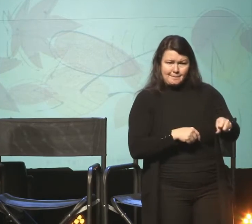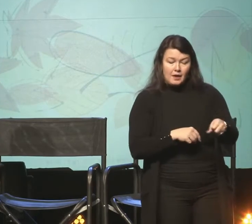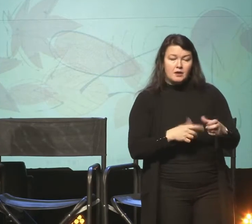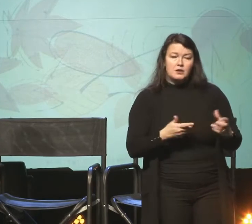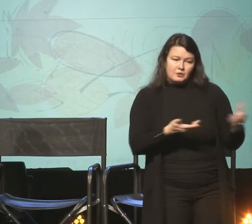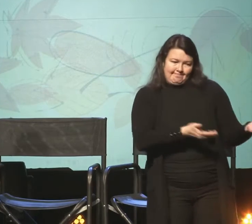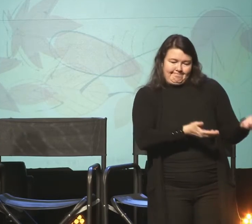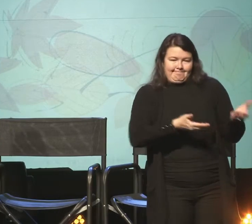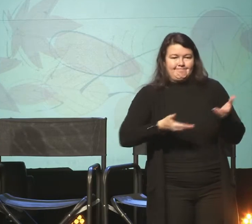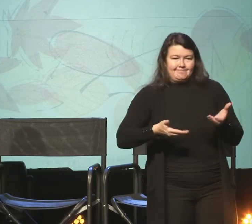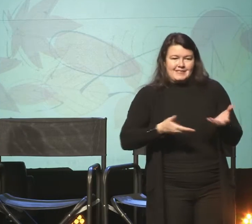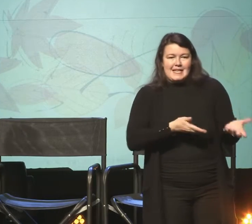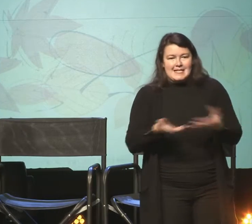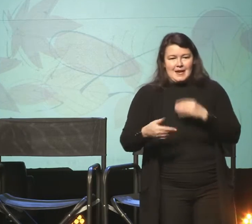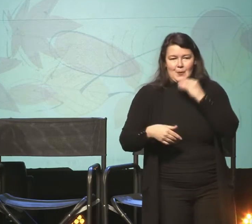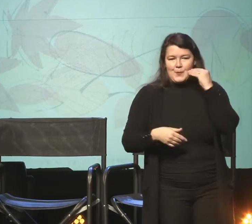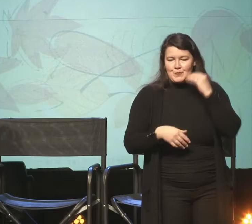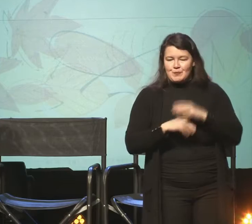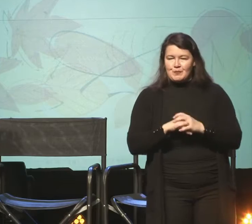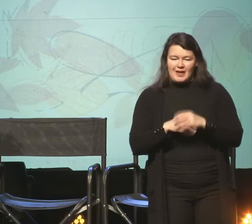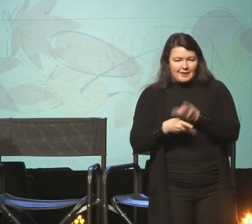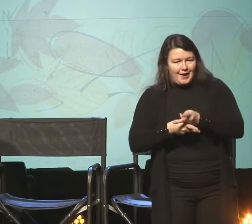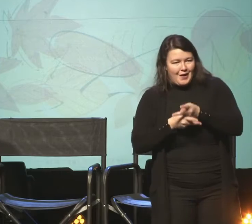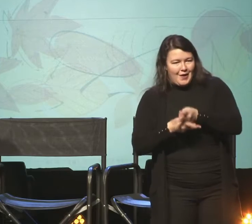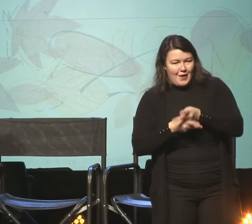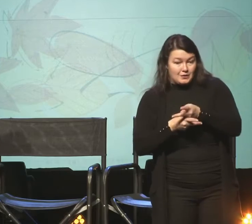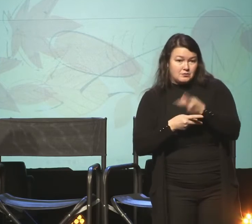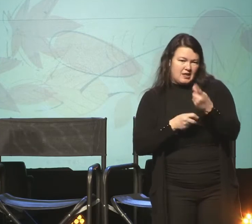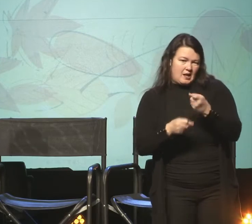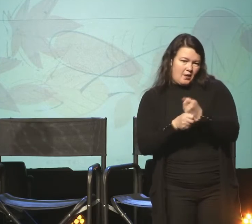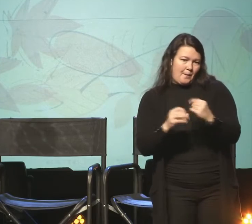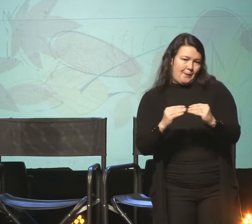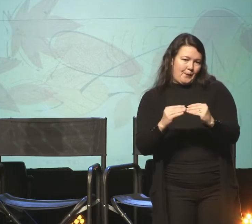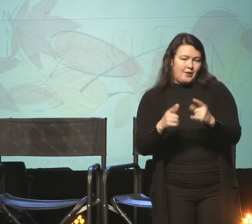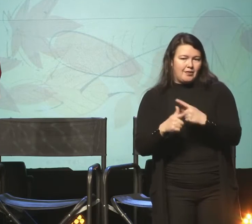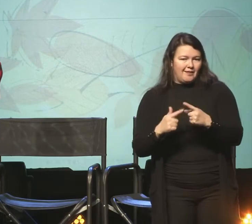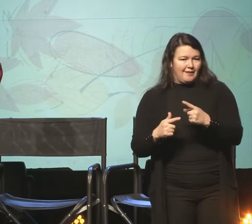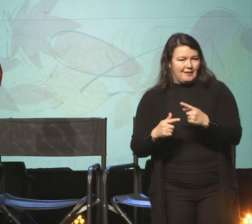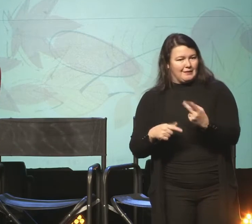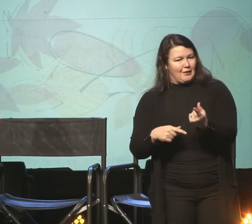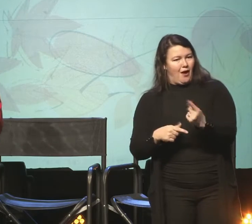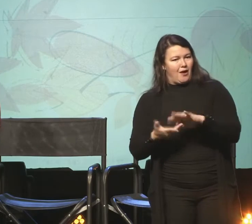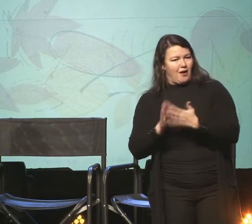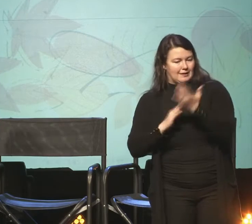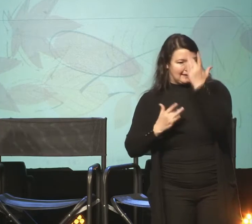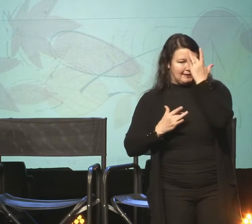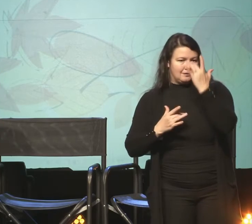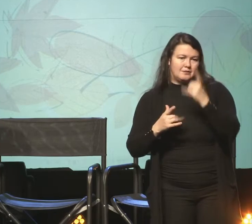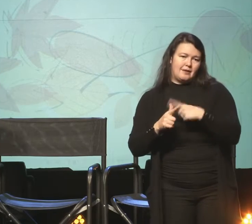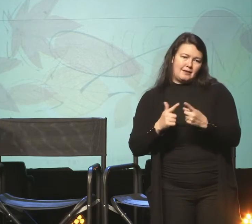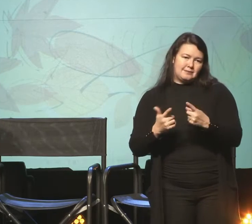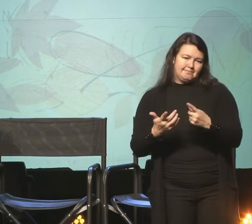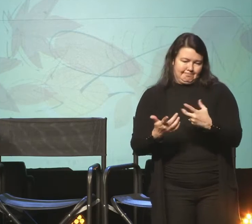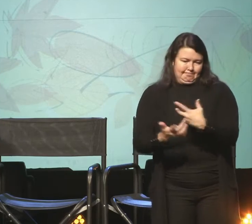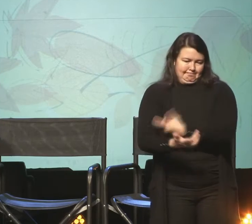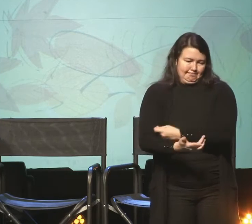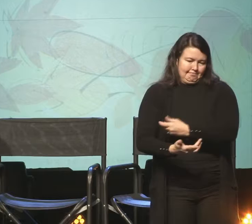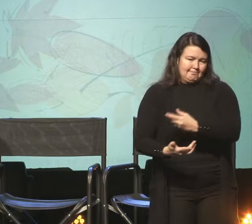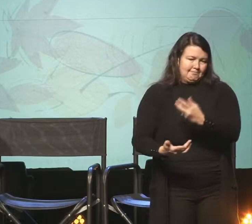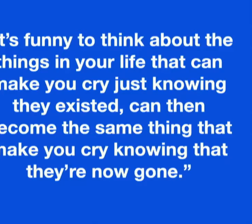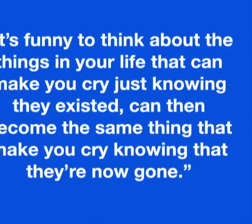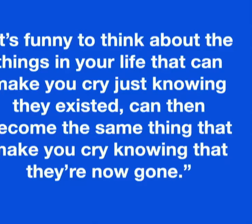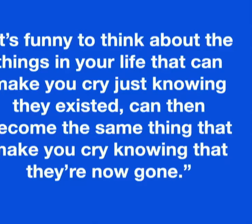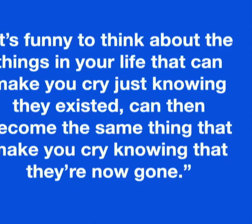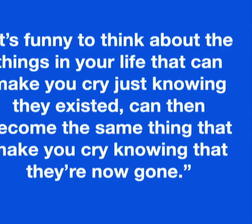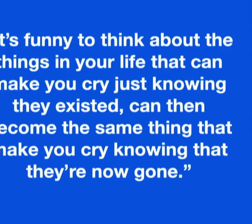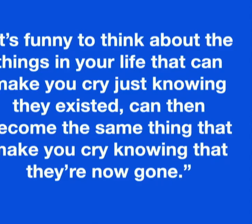takes Hank home and cares for him and has him for about another year, and then Hank gets sick, and they have to put Hank down. At the end of this story,